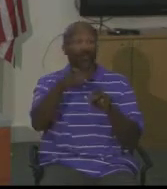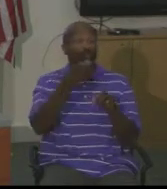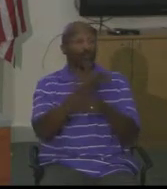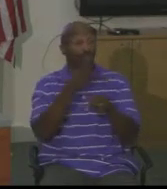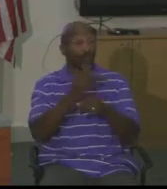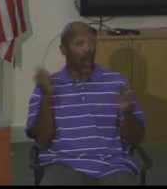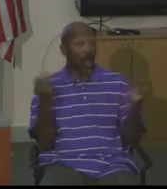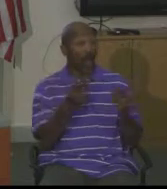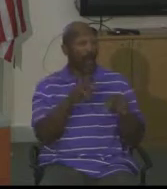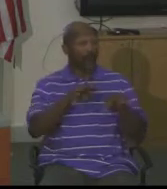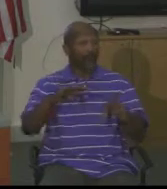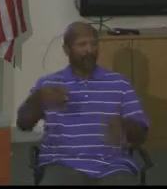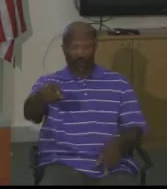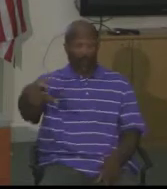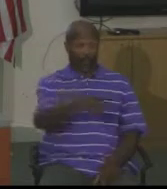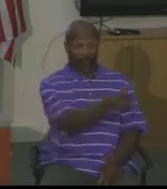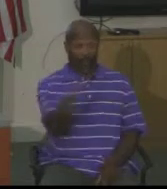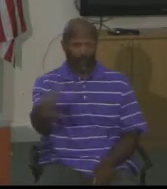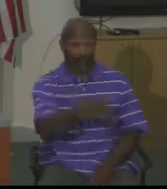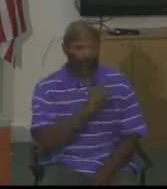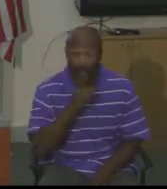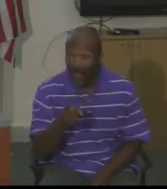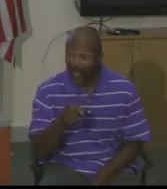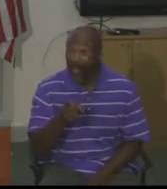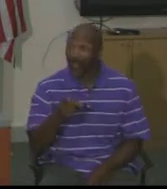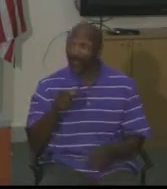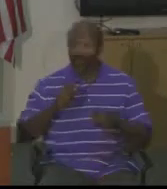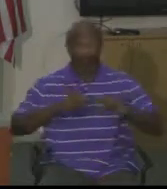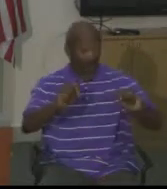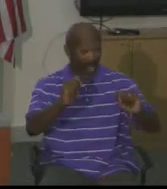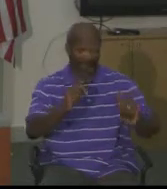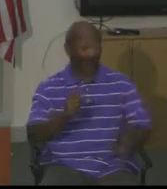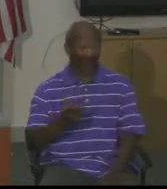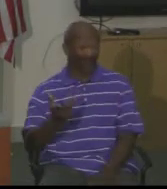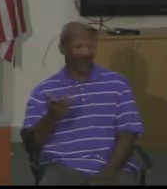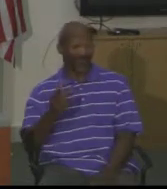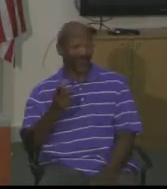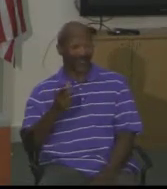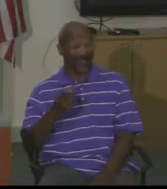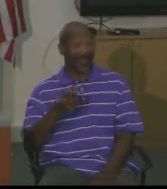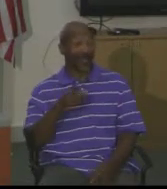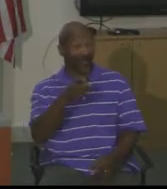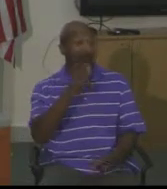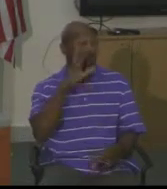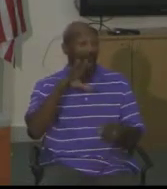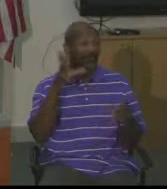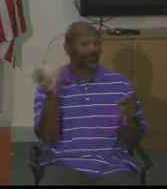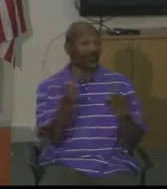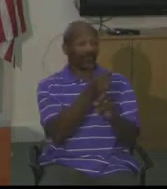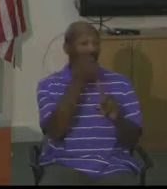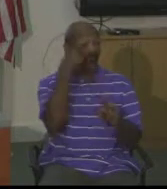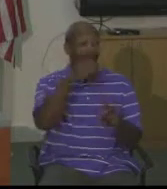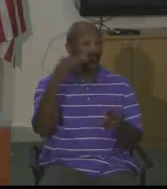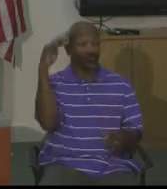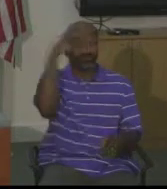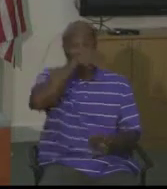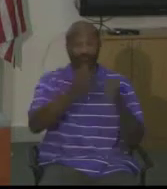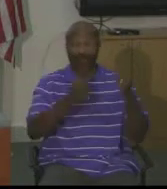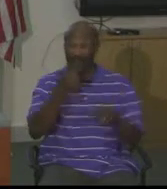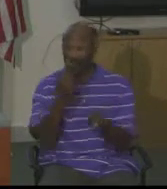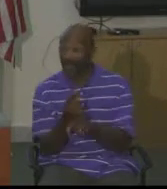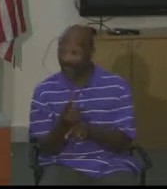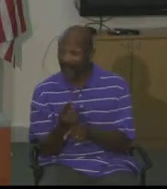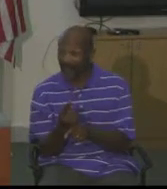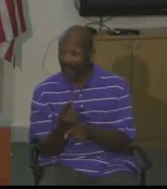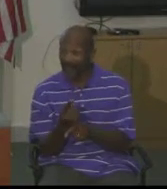highway. In fact, if you try to drive on all 4 lanes of the highway, you're probably going to be arrested for drunk driving.